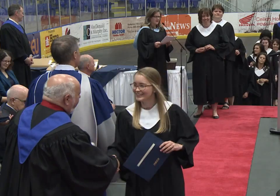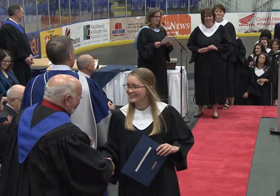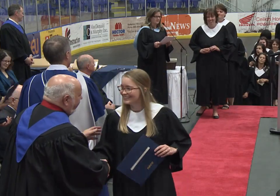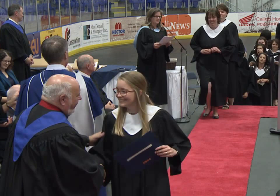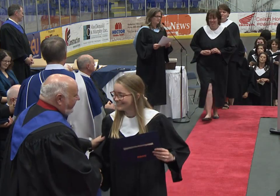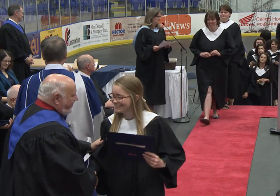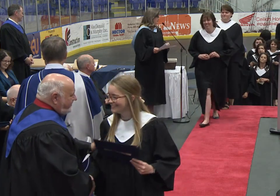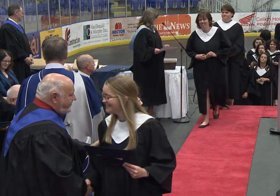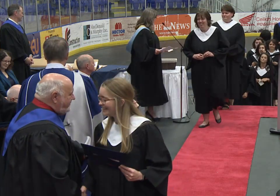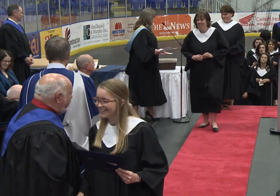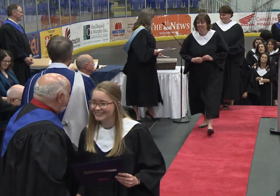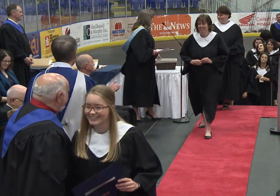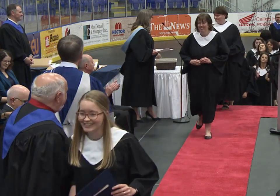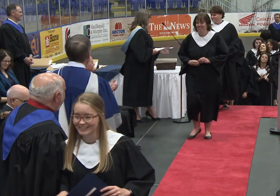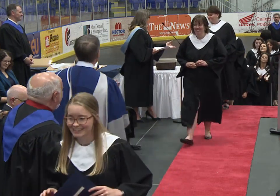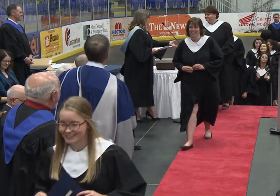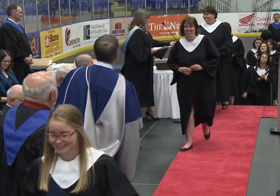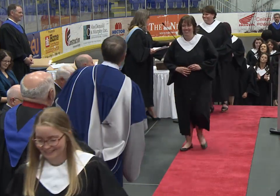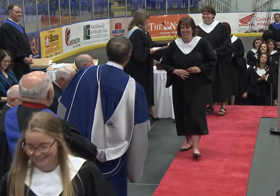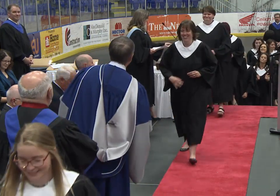Wendy McCallum.